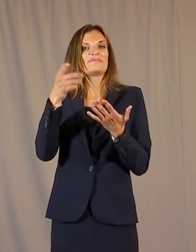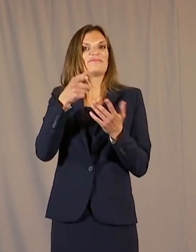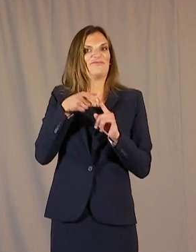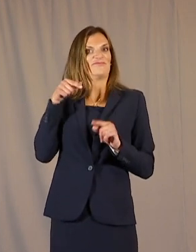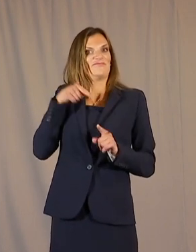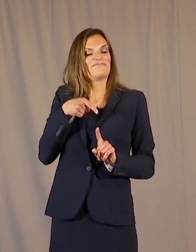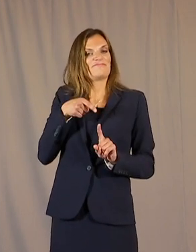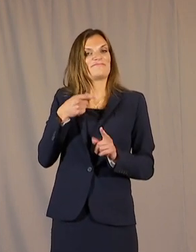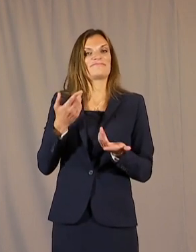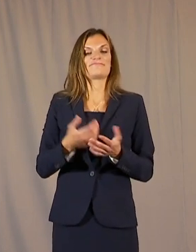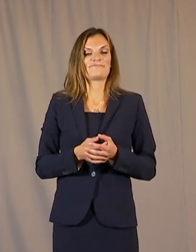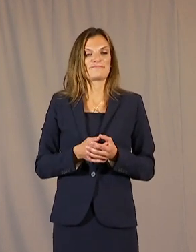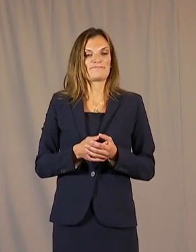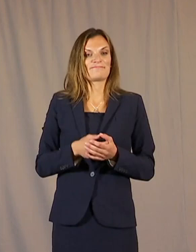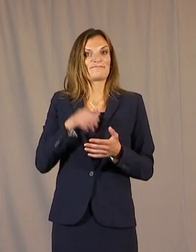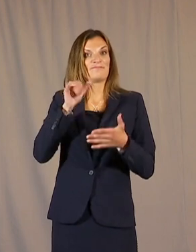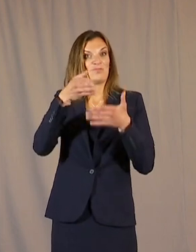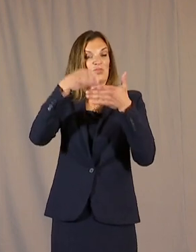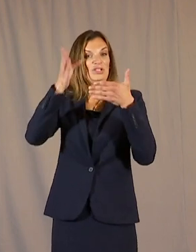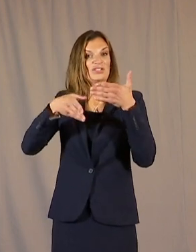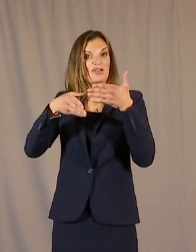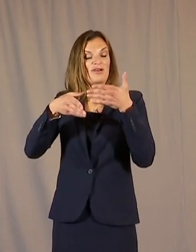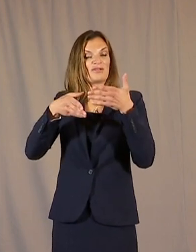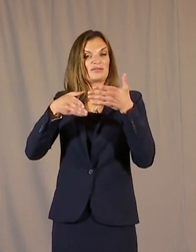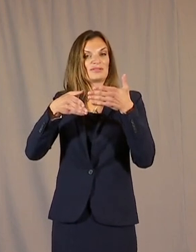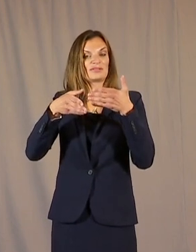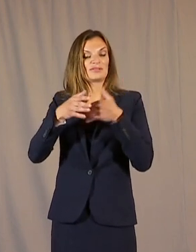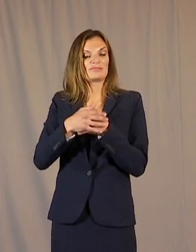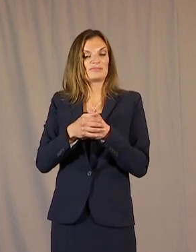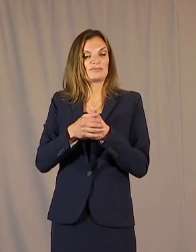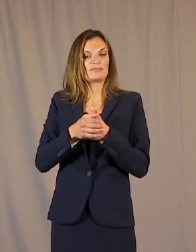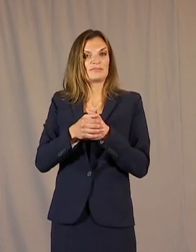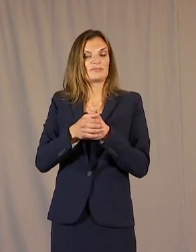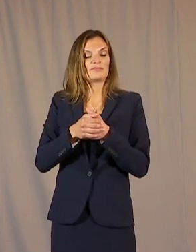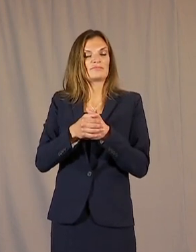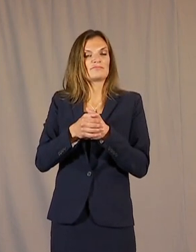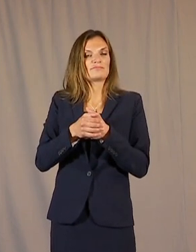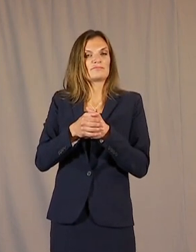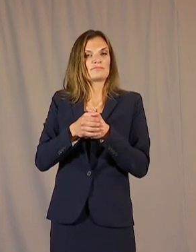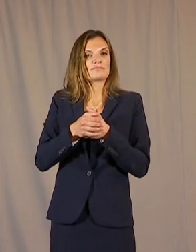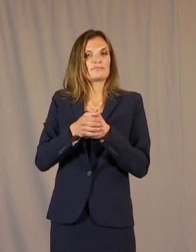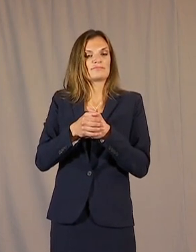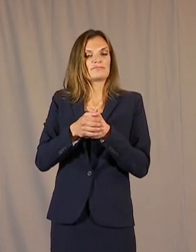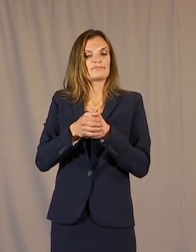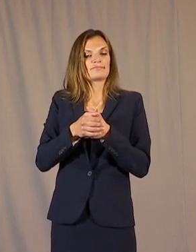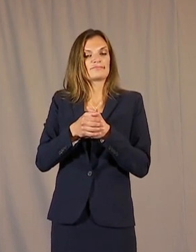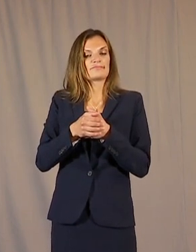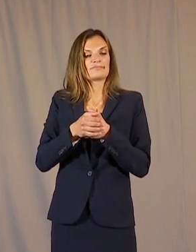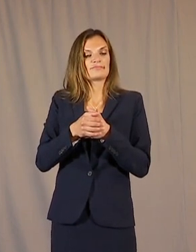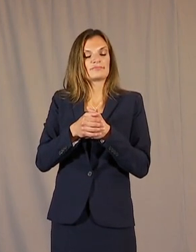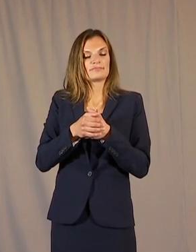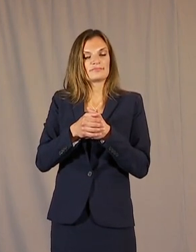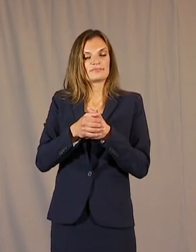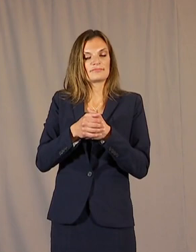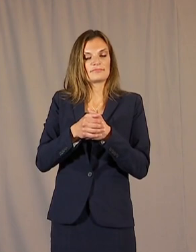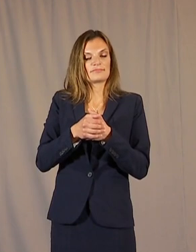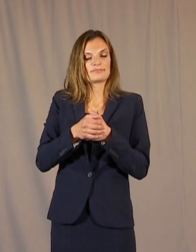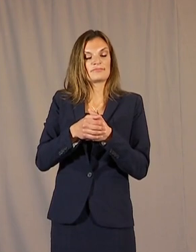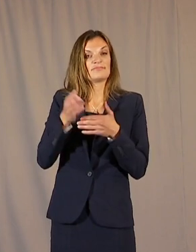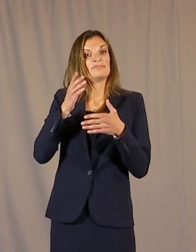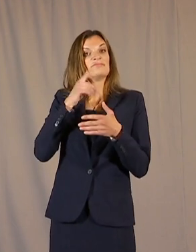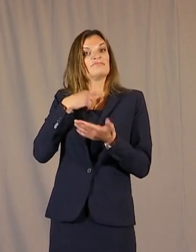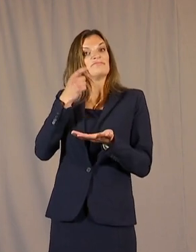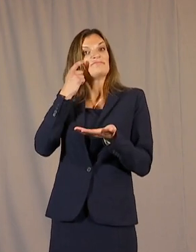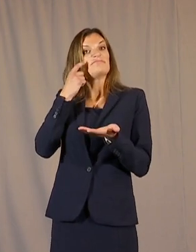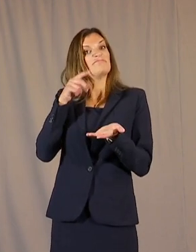We cannot talk about results without acknowledging that, as Tommy said this morning, there's work to be